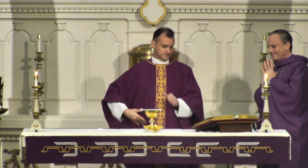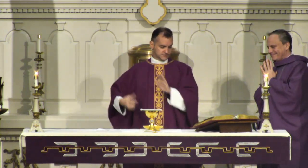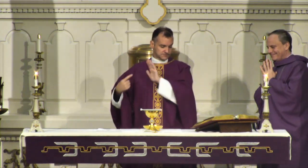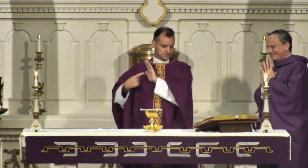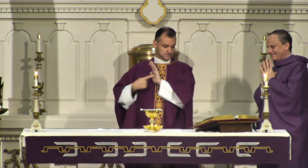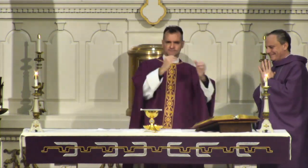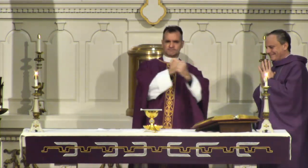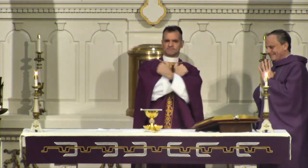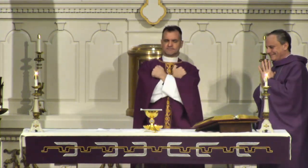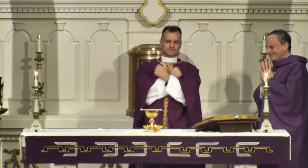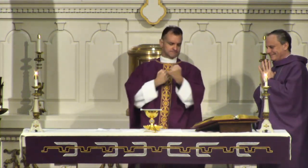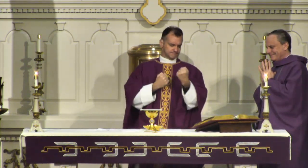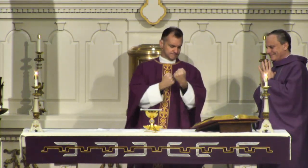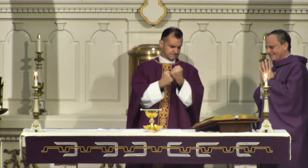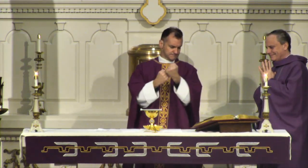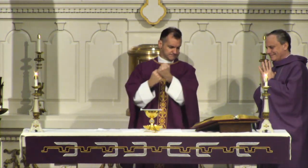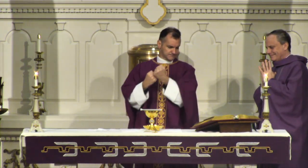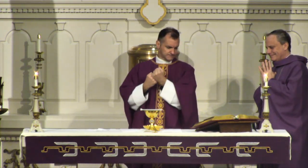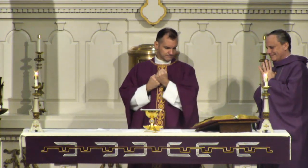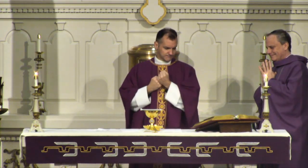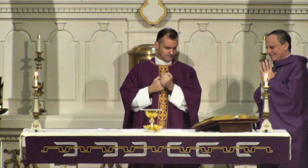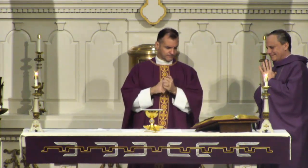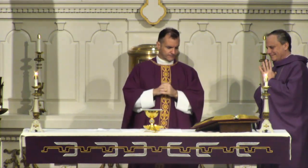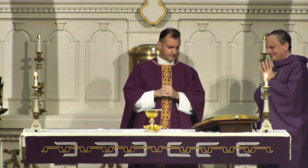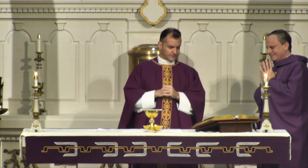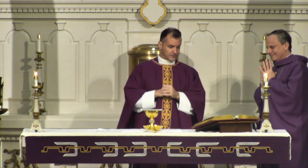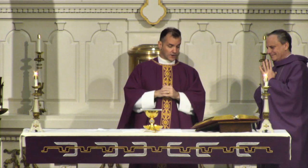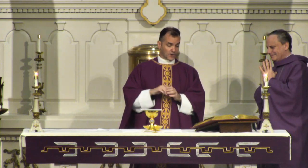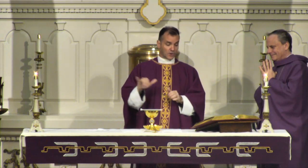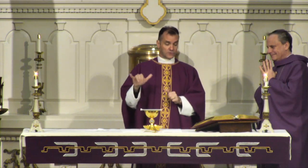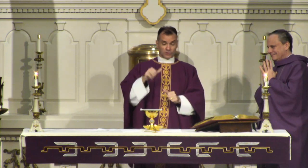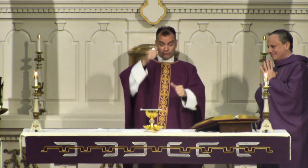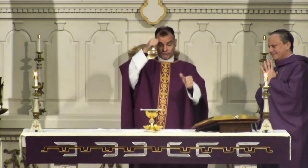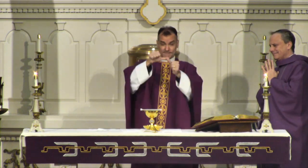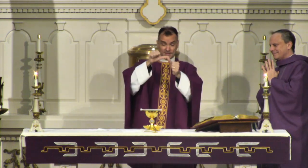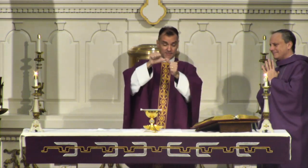Sean, our Bishop, and all the clergy.